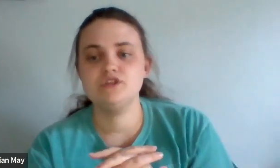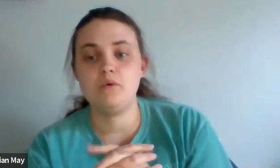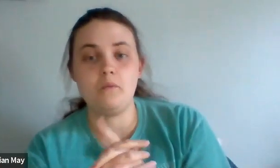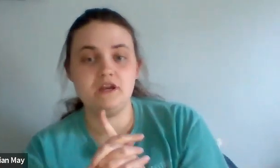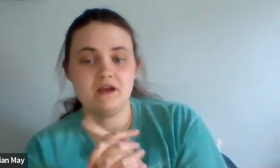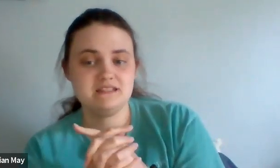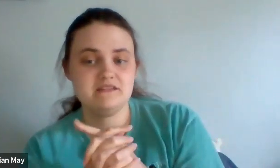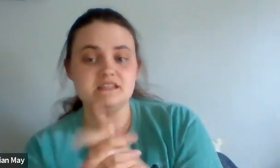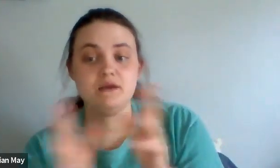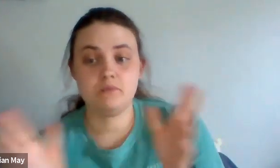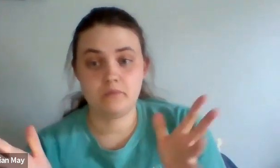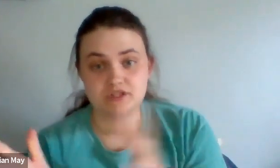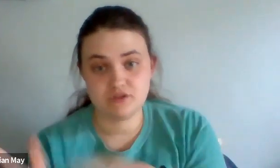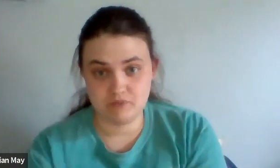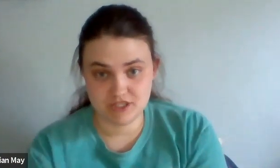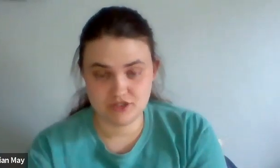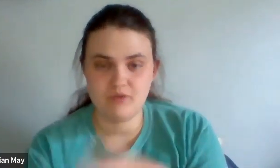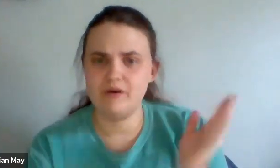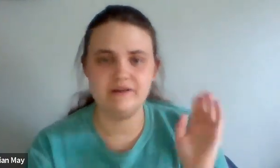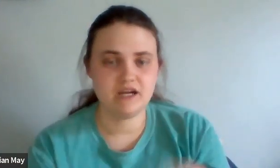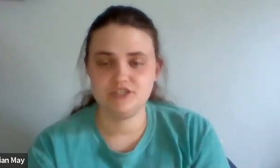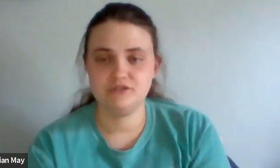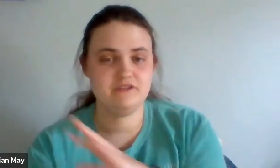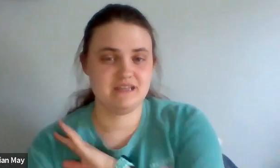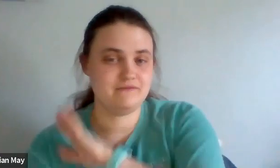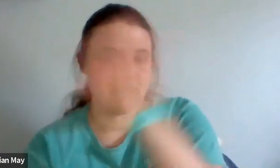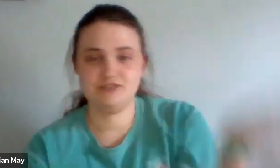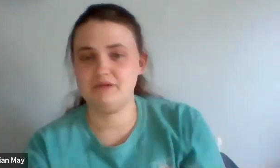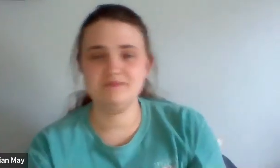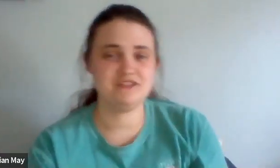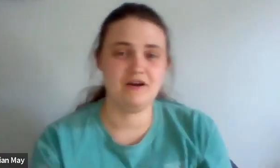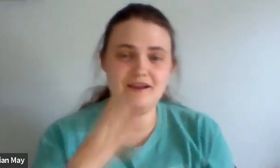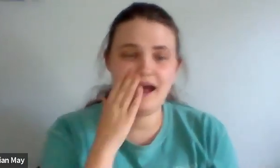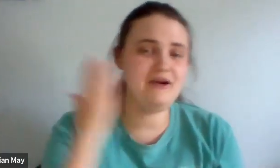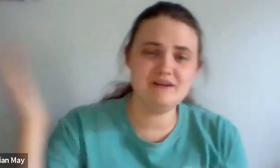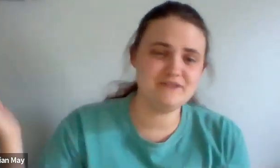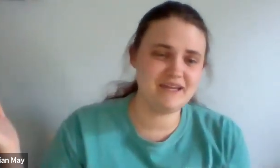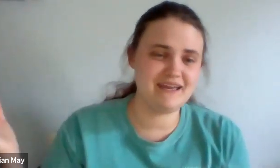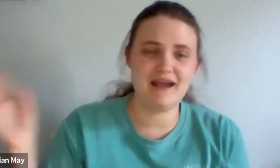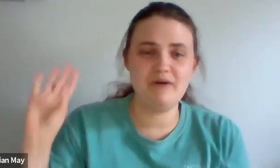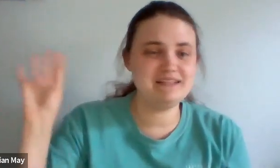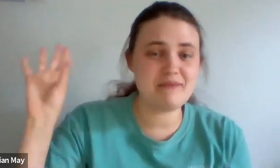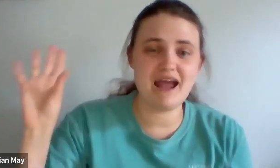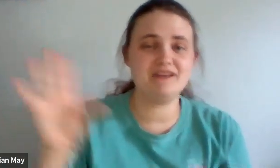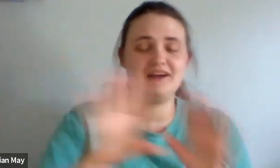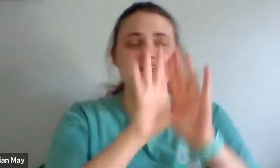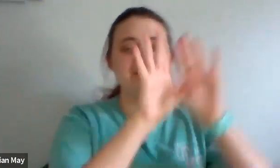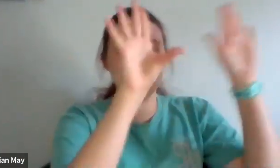So when you're asking things like, where's the restroom? Oh, I never got to show you the sign for restroom. I'm sorry. I always forget. One day I'm going to have like a clear